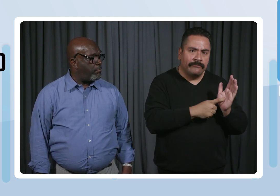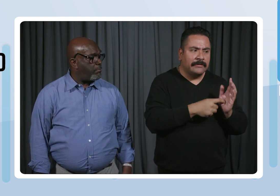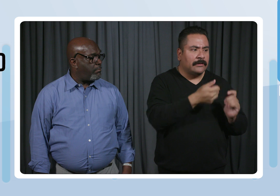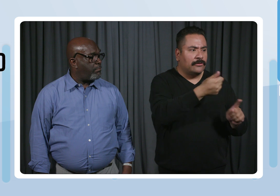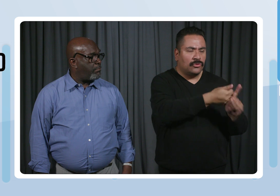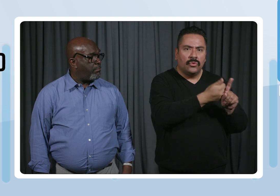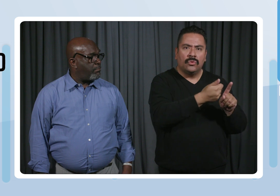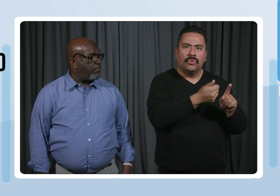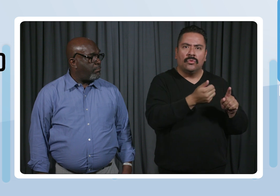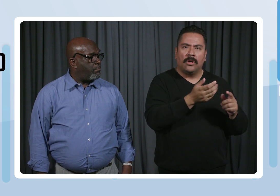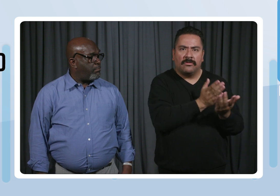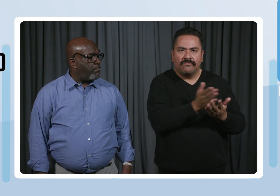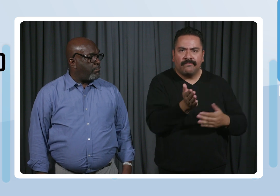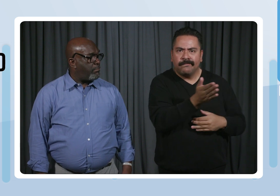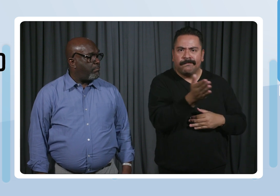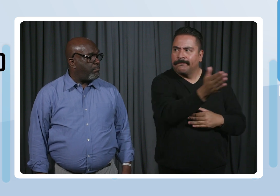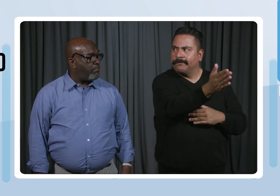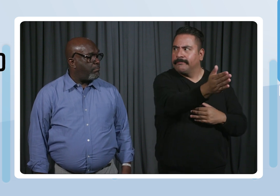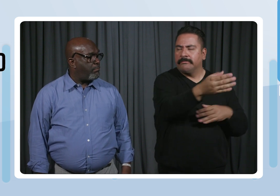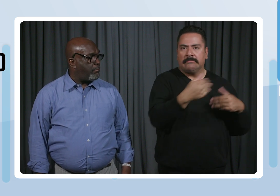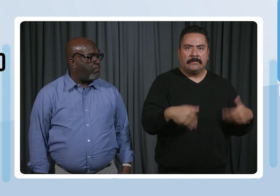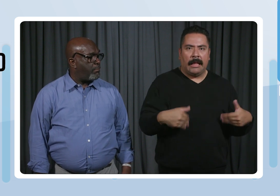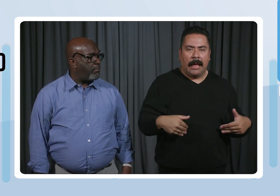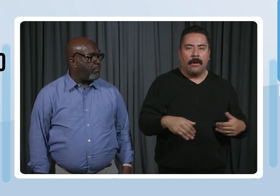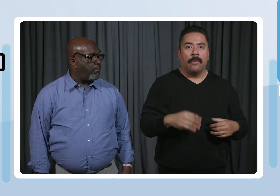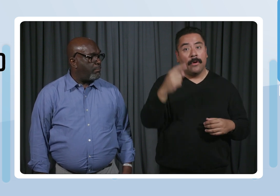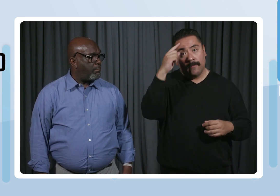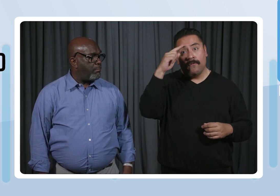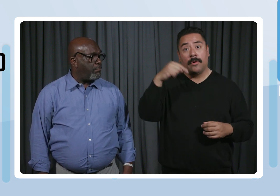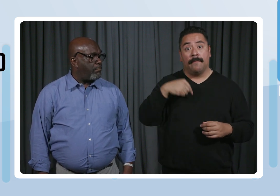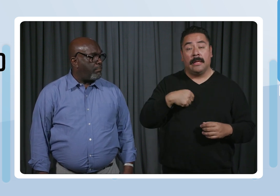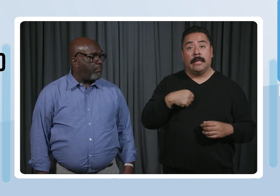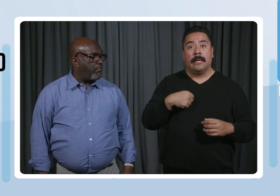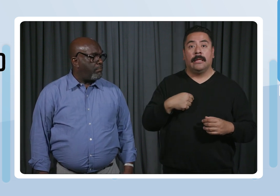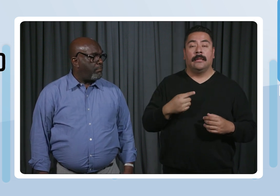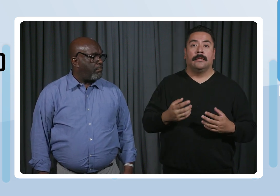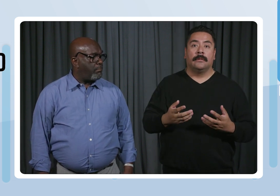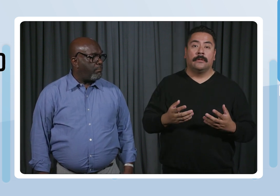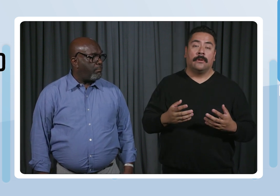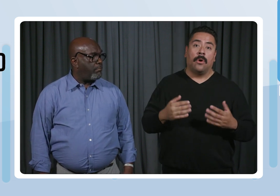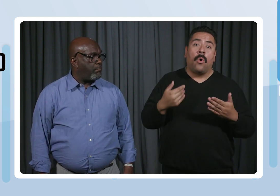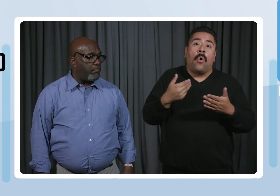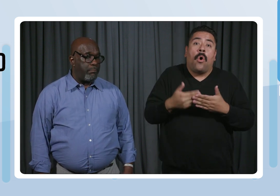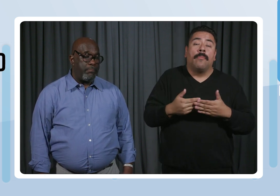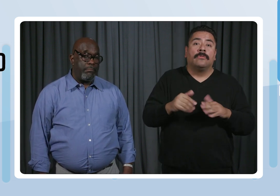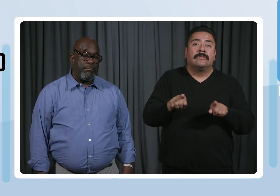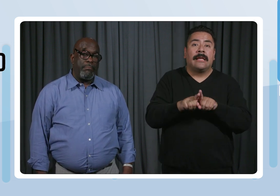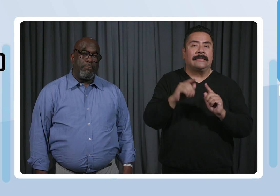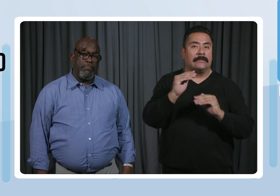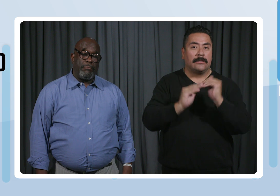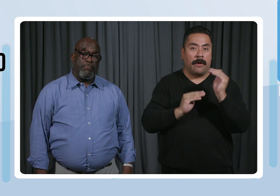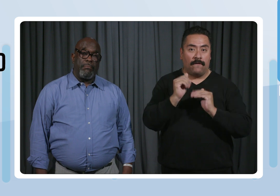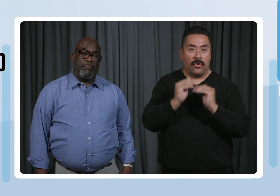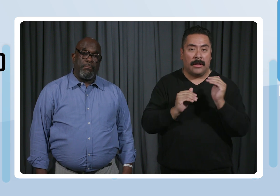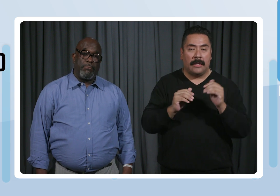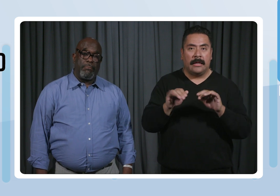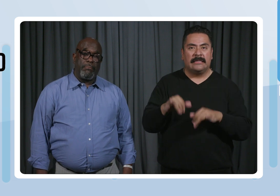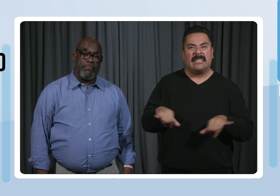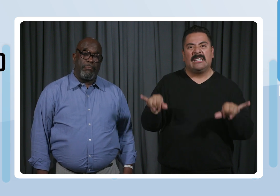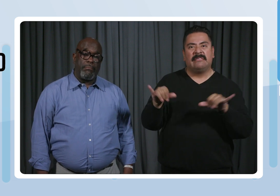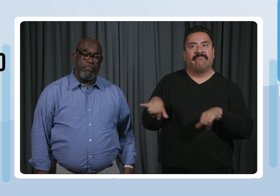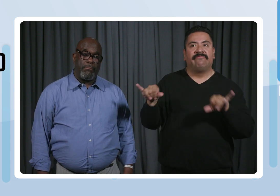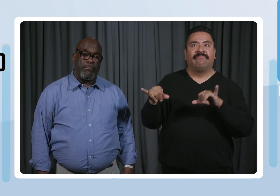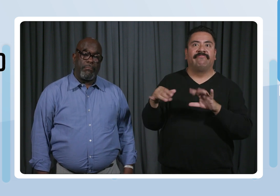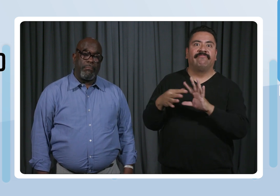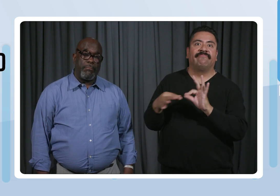are navigating a challenging landscape. I think to me, that is almost as comforting as the typical advice.